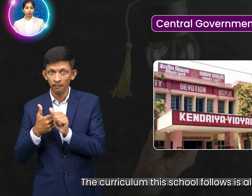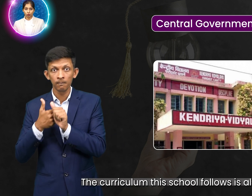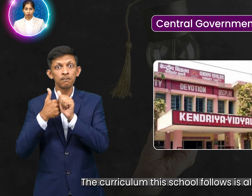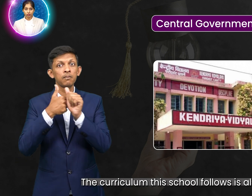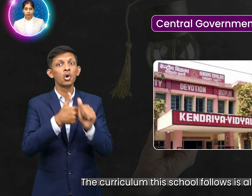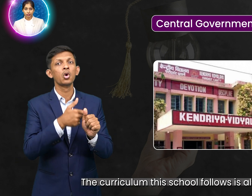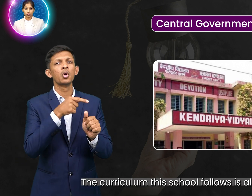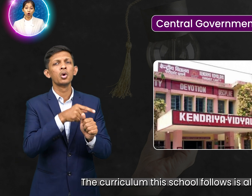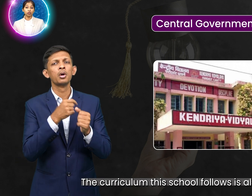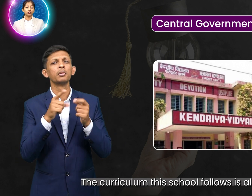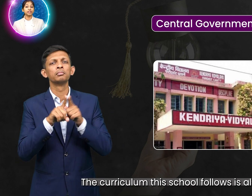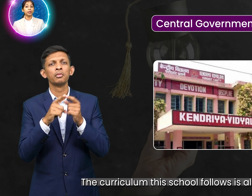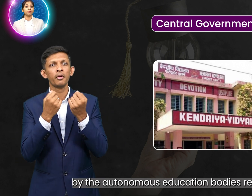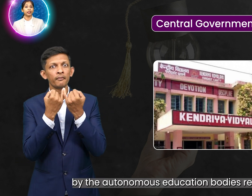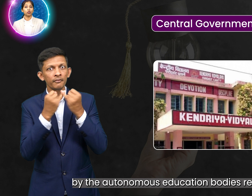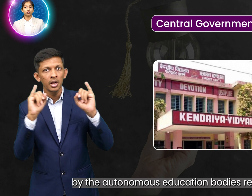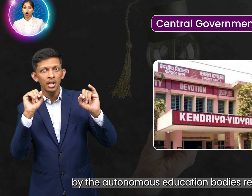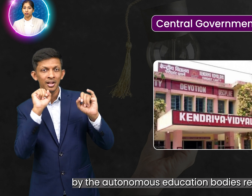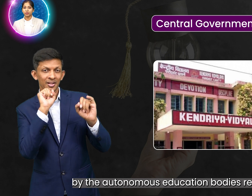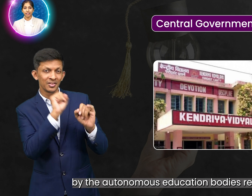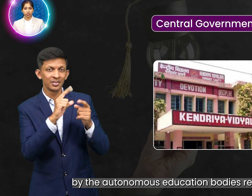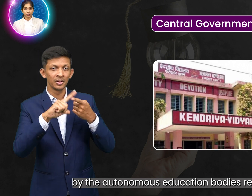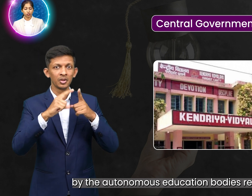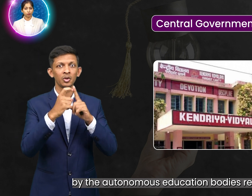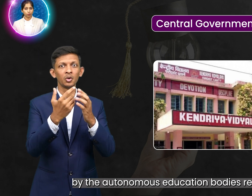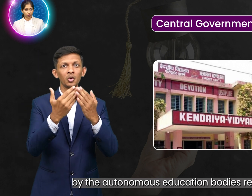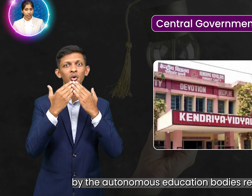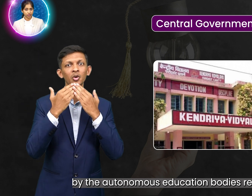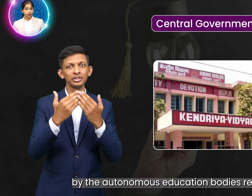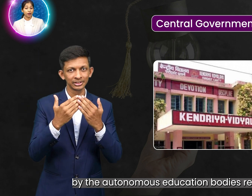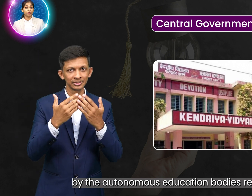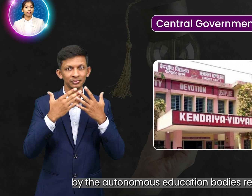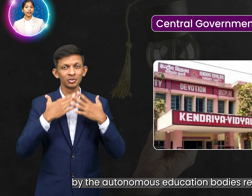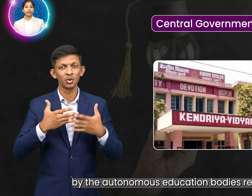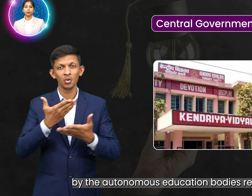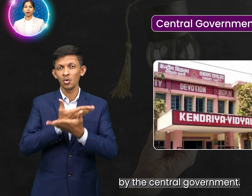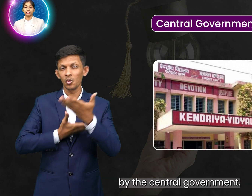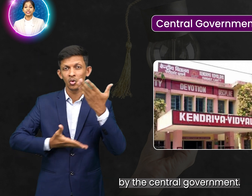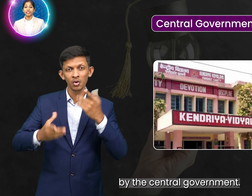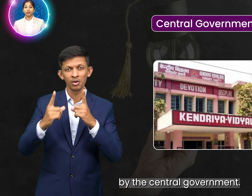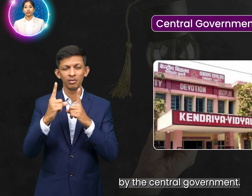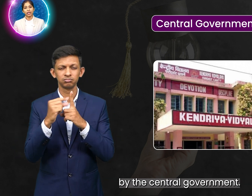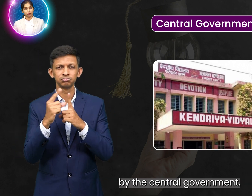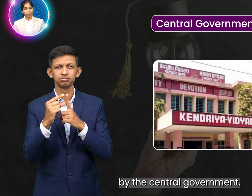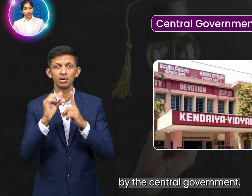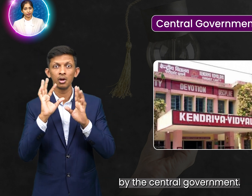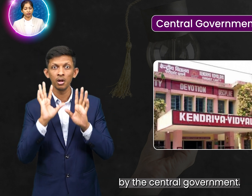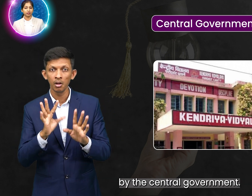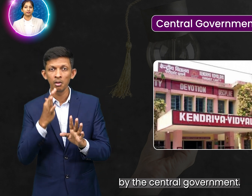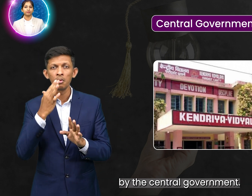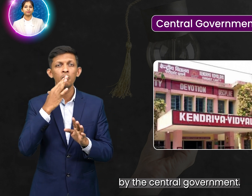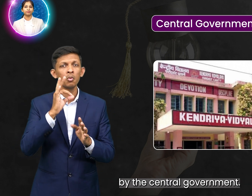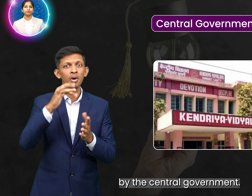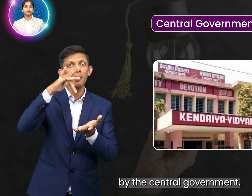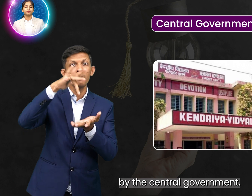school follows is also set by the autonomous education bodies regulated by the central government.